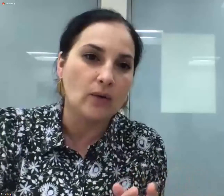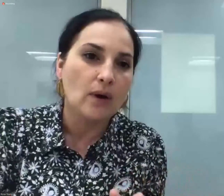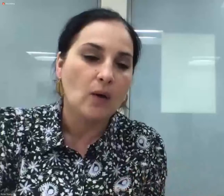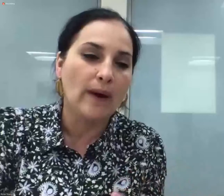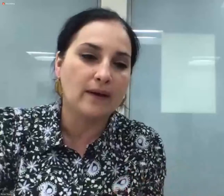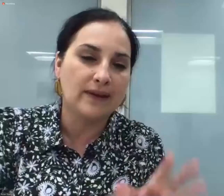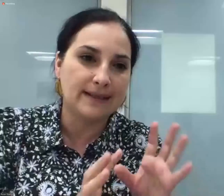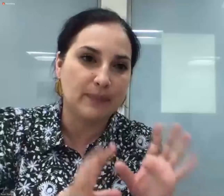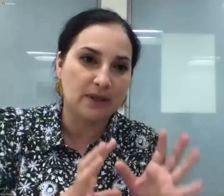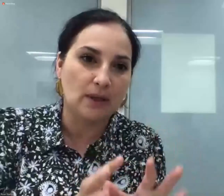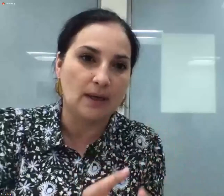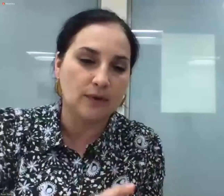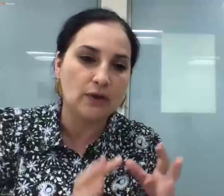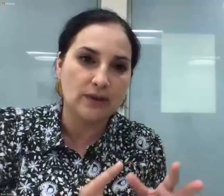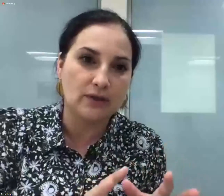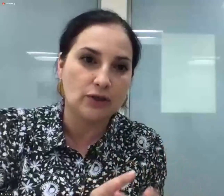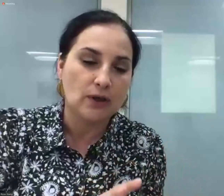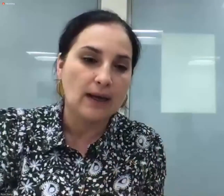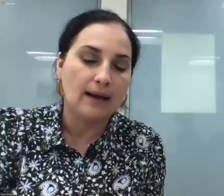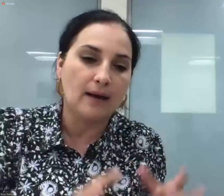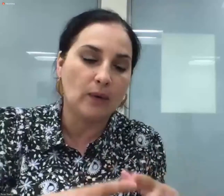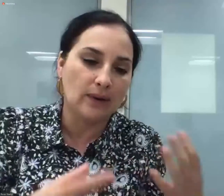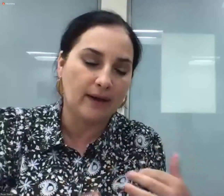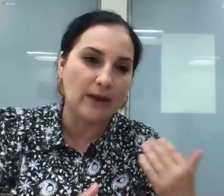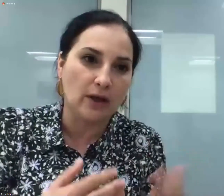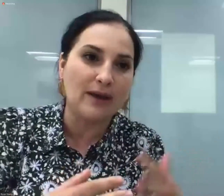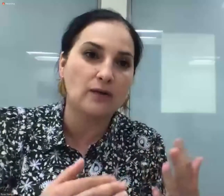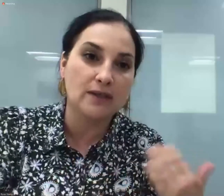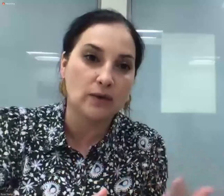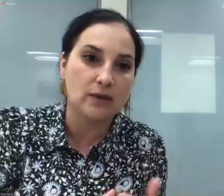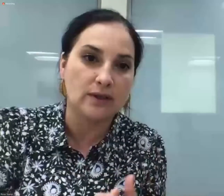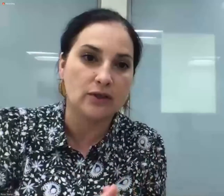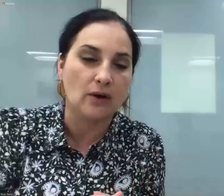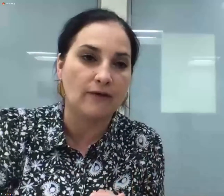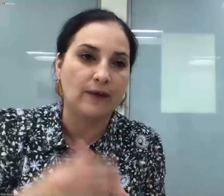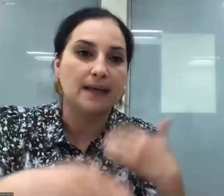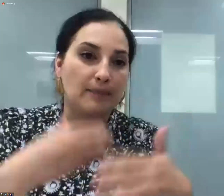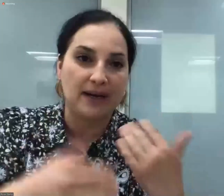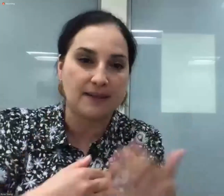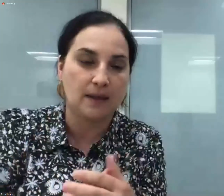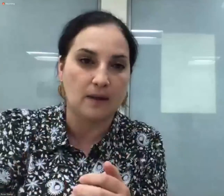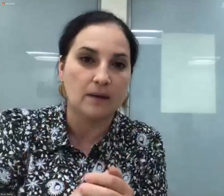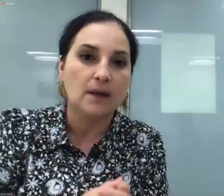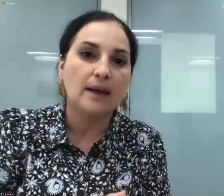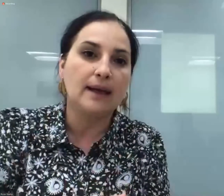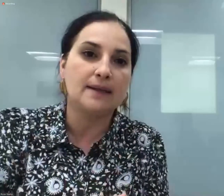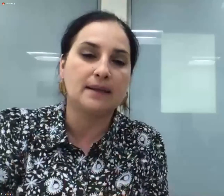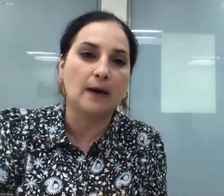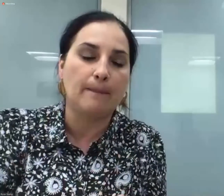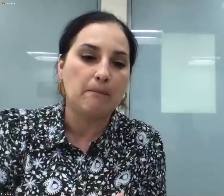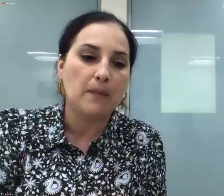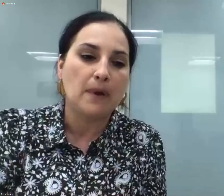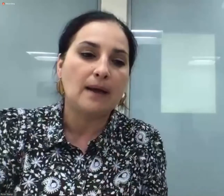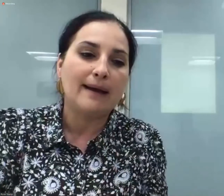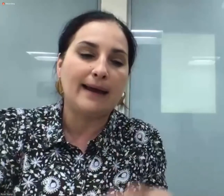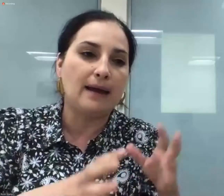know whether this particular usage, like we're talking about discourse usage of time pass here, is